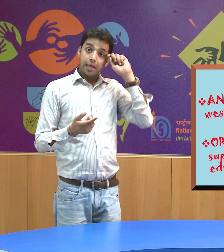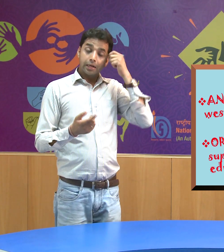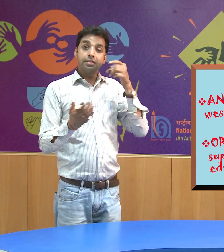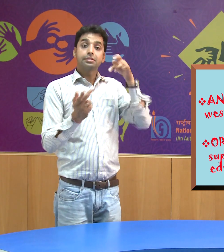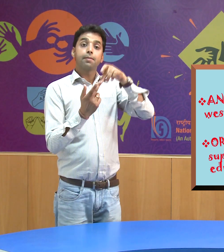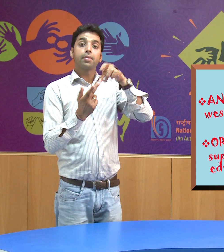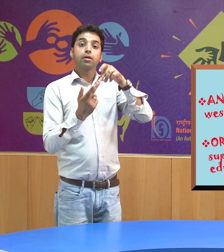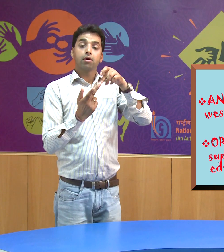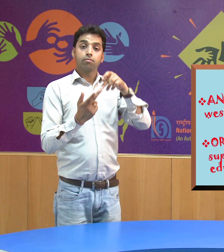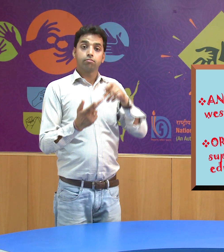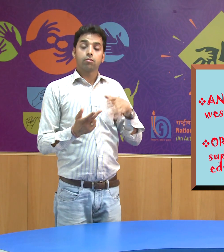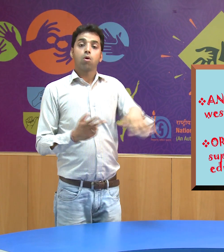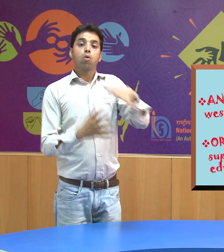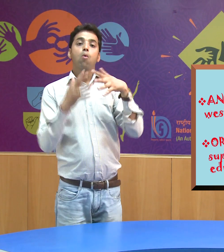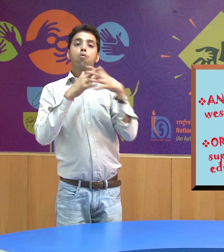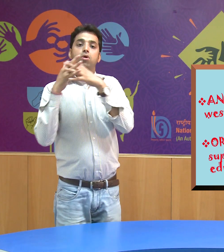to Western subjects.